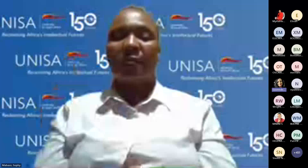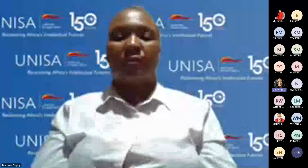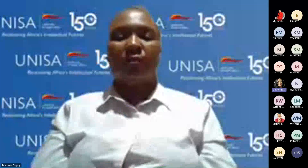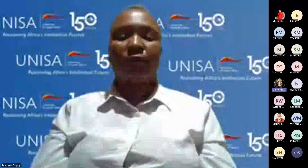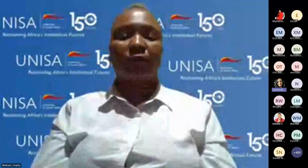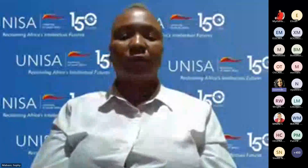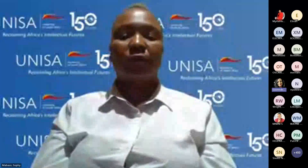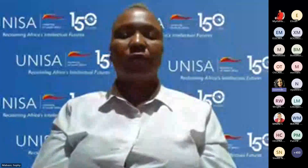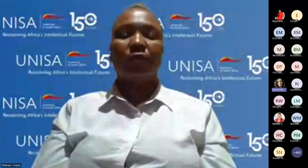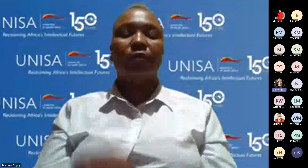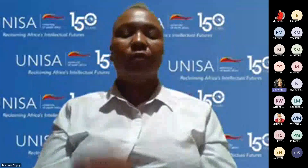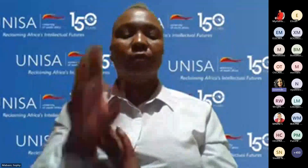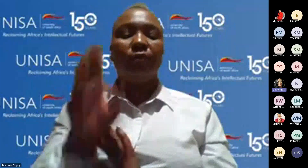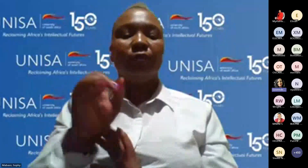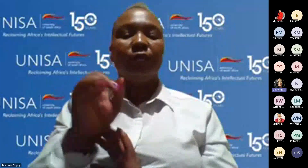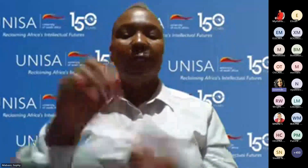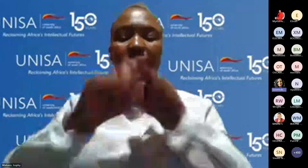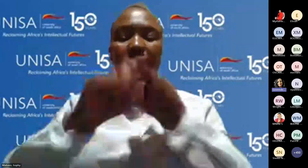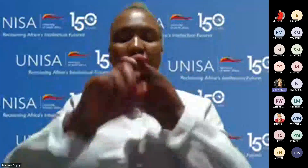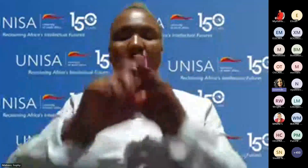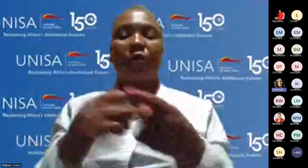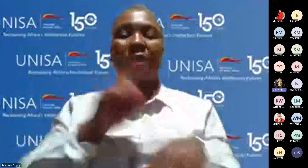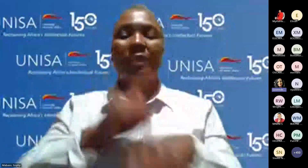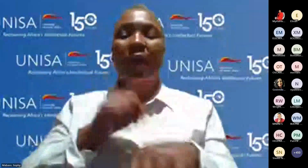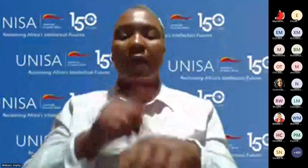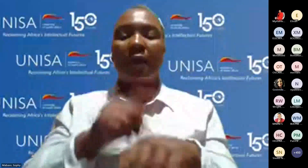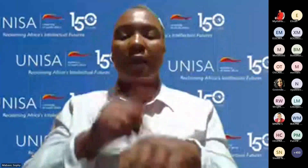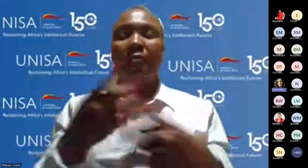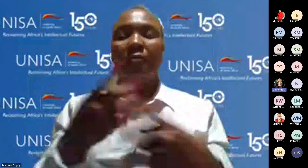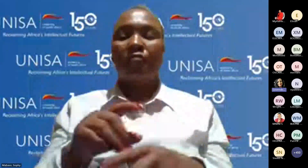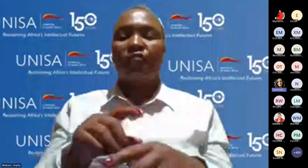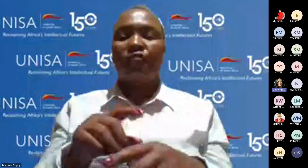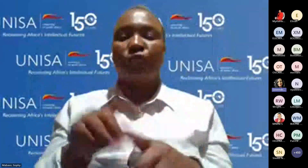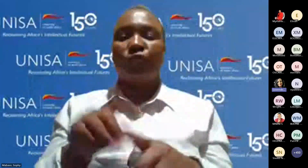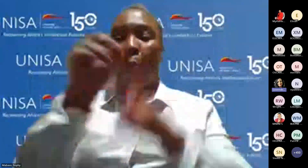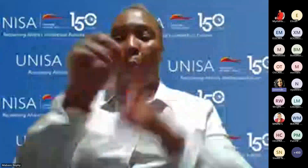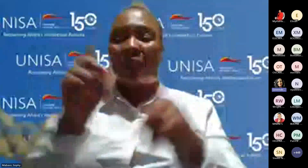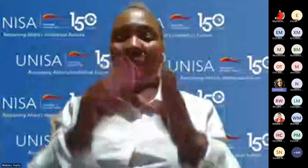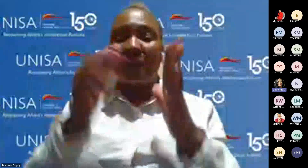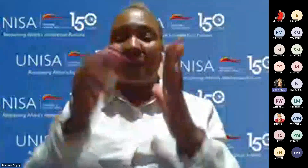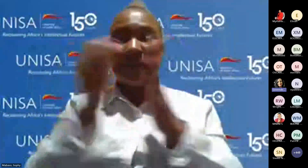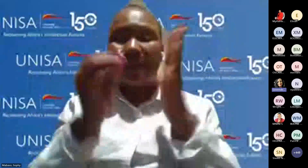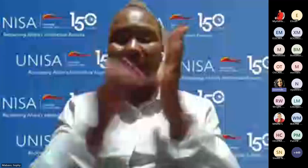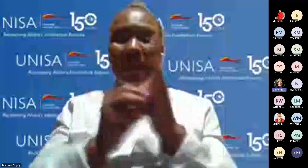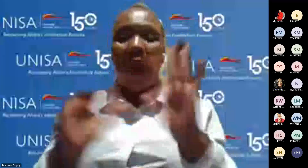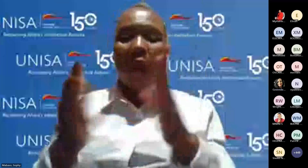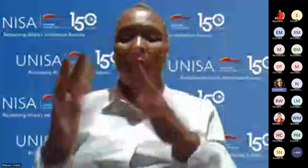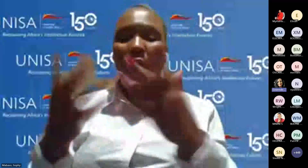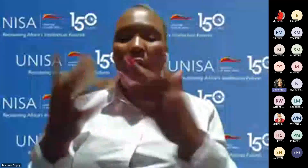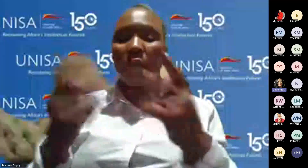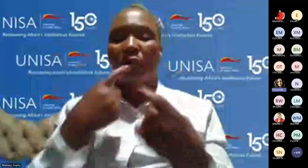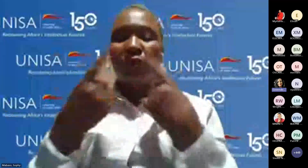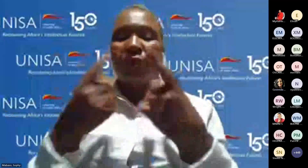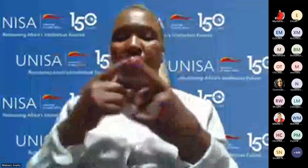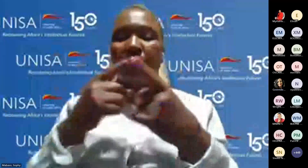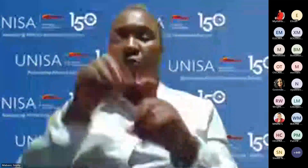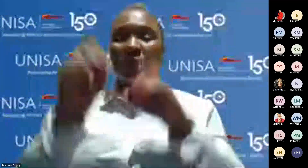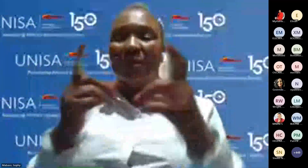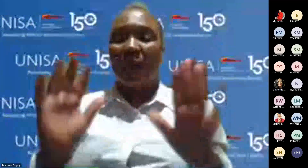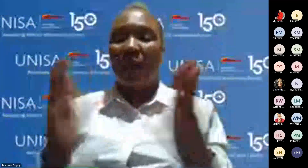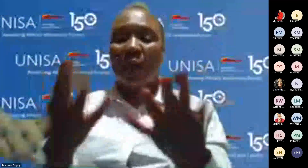But then again, it depends on the type of question that is set and how the question is set.